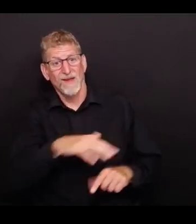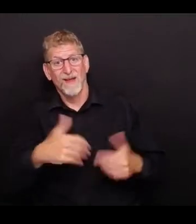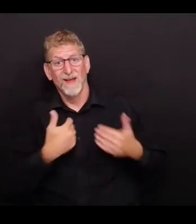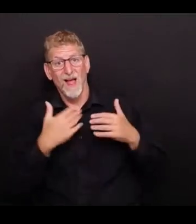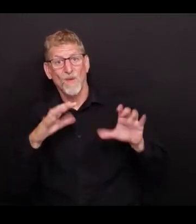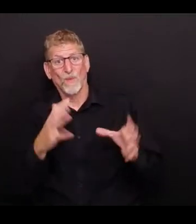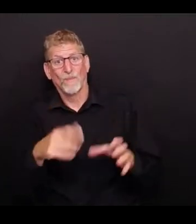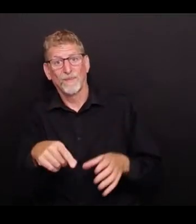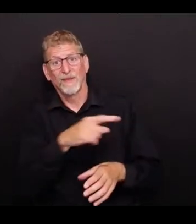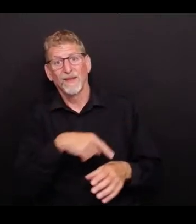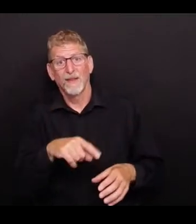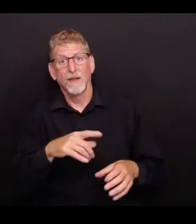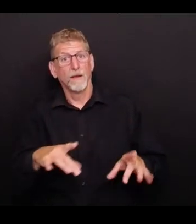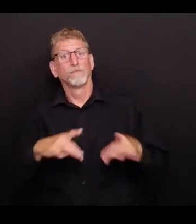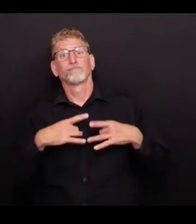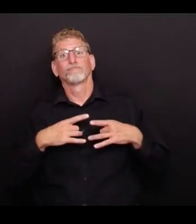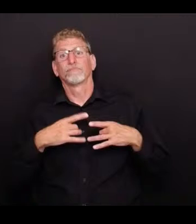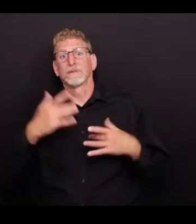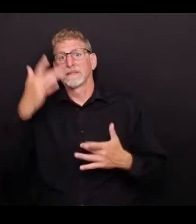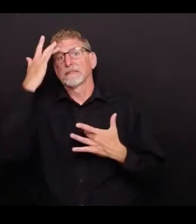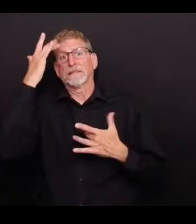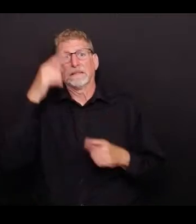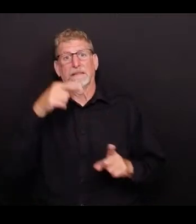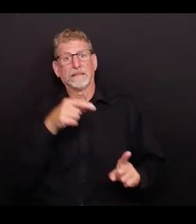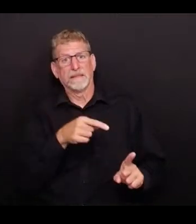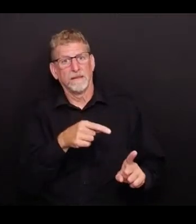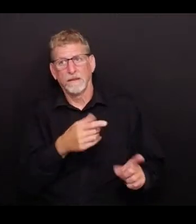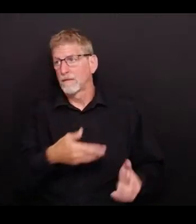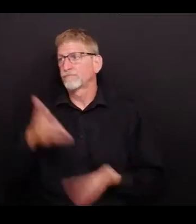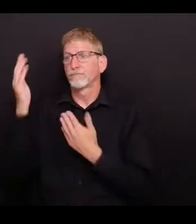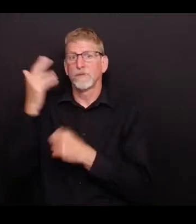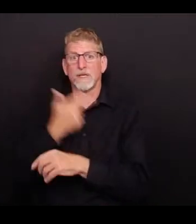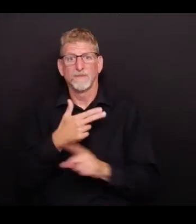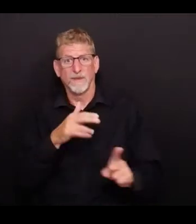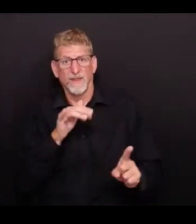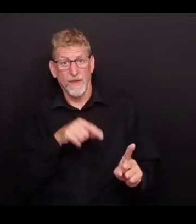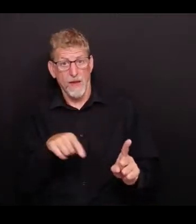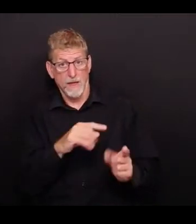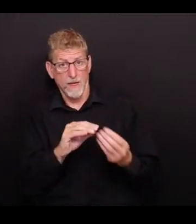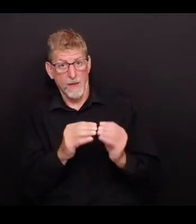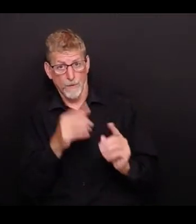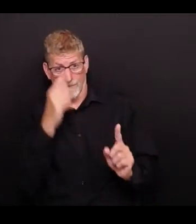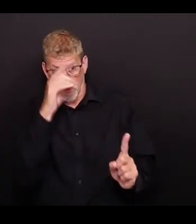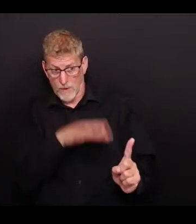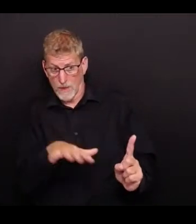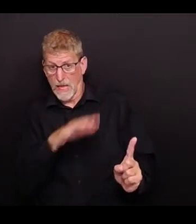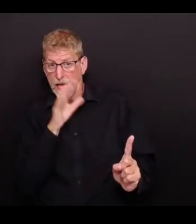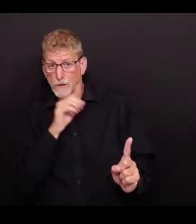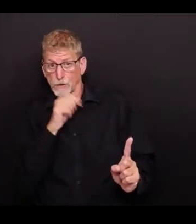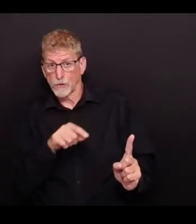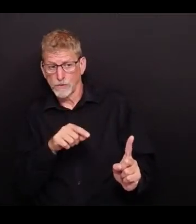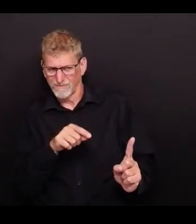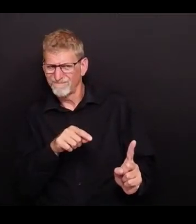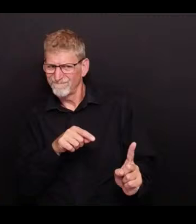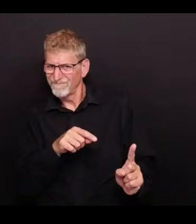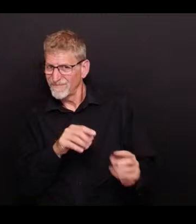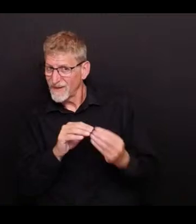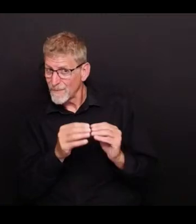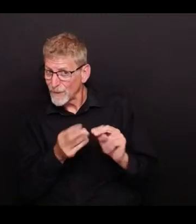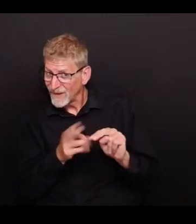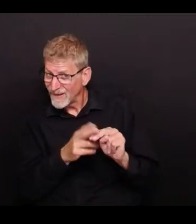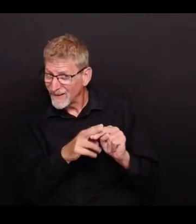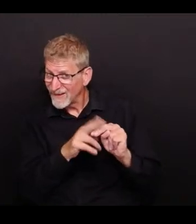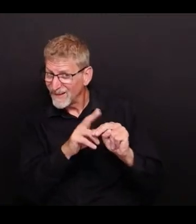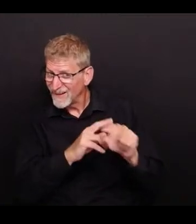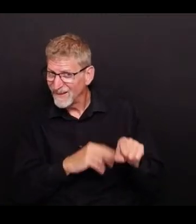who are hospitalized has increased. But I think it's probably a self-perception, and then I do think